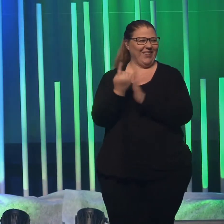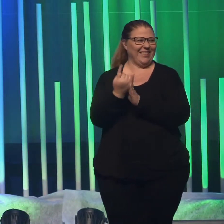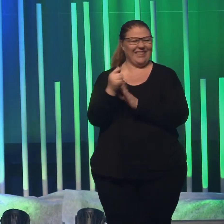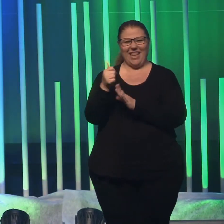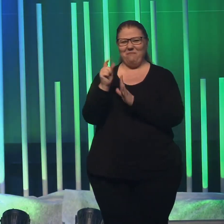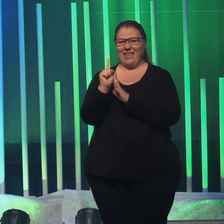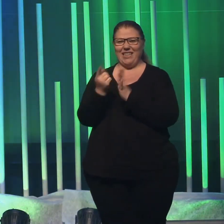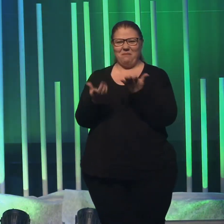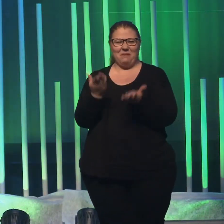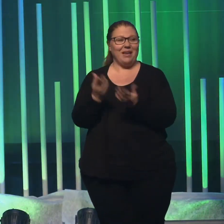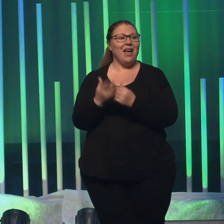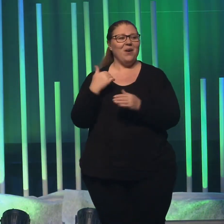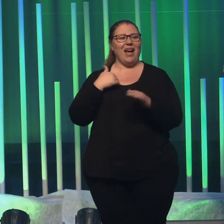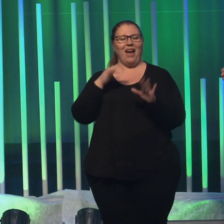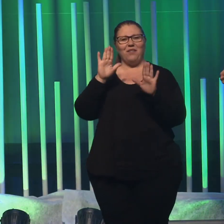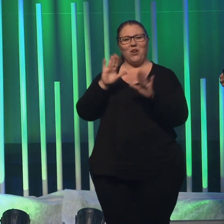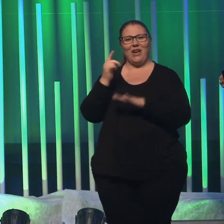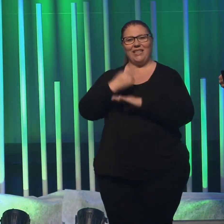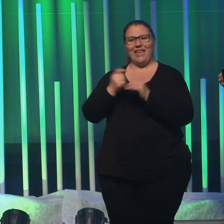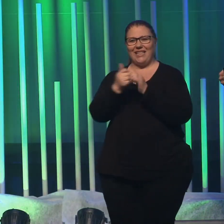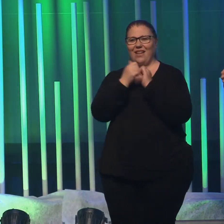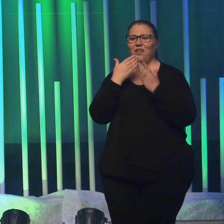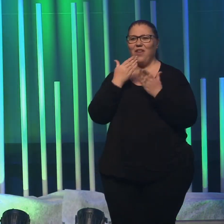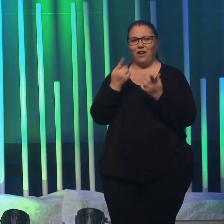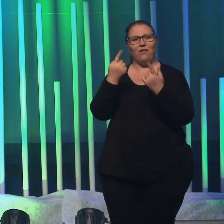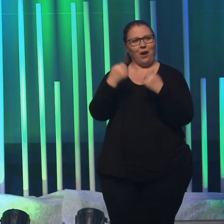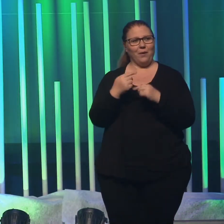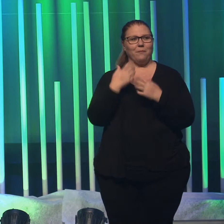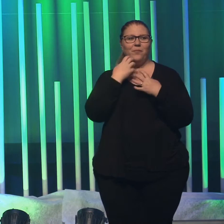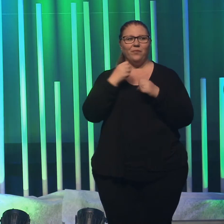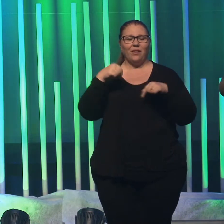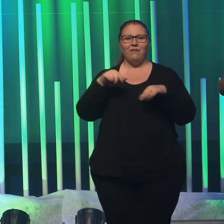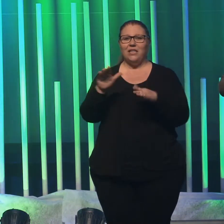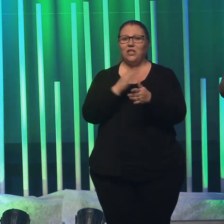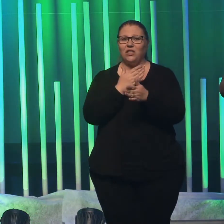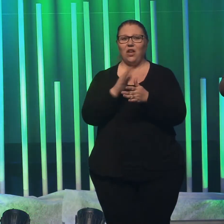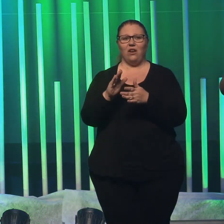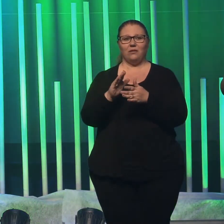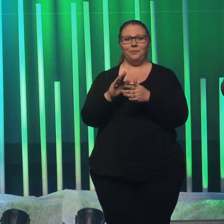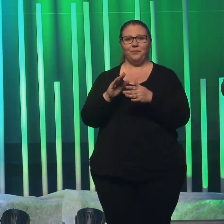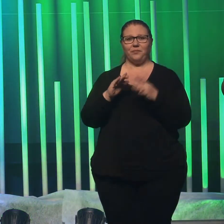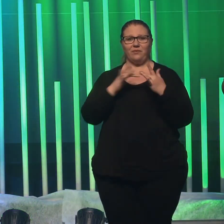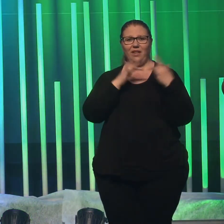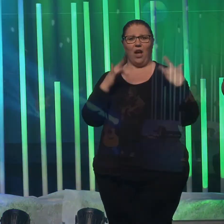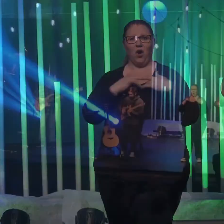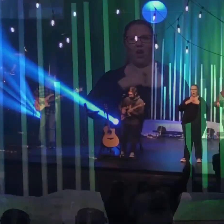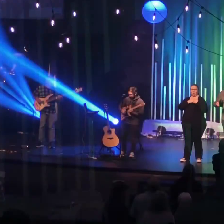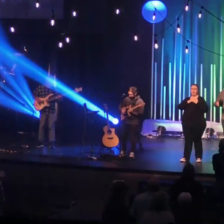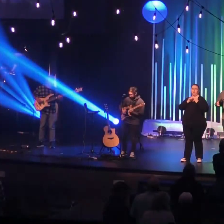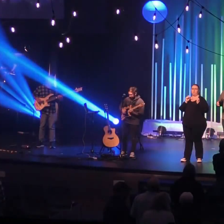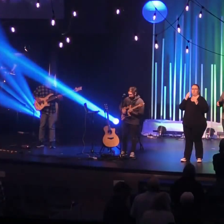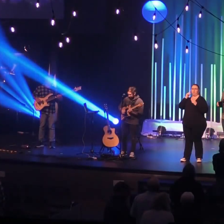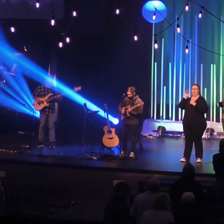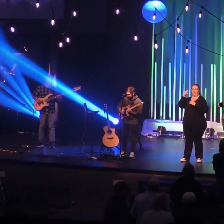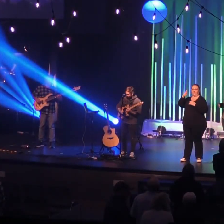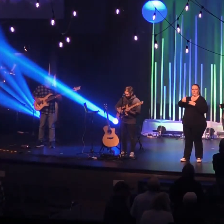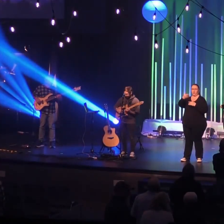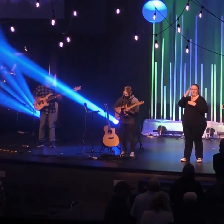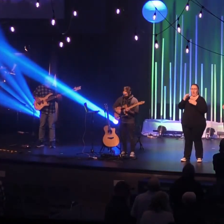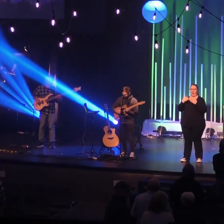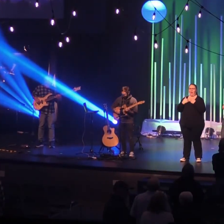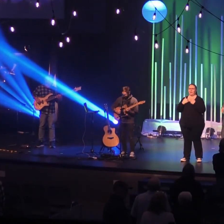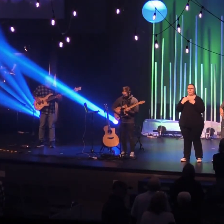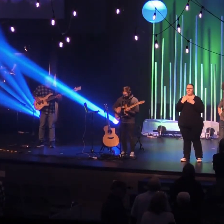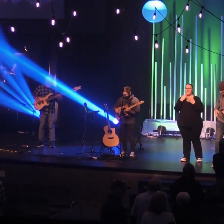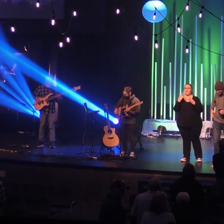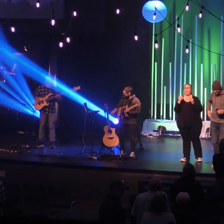But we're going to have a great day together. Thank you for being here. I love this song that opens our hearts up to the future that God has for us. Let's sing it one more time